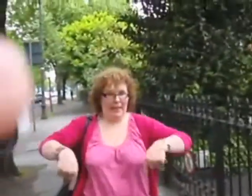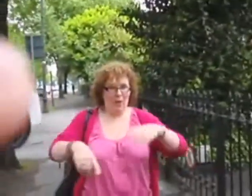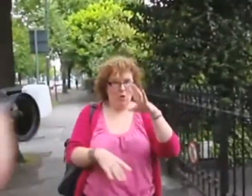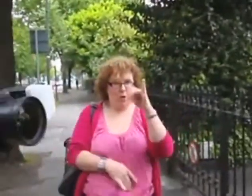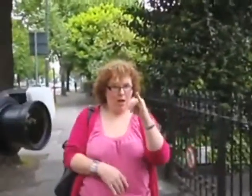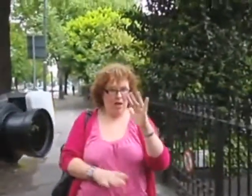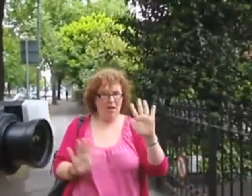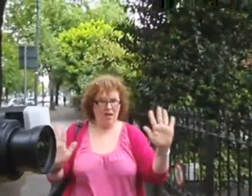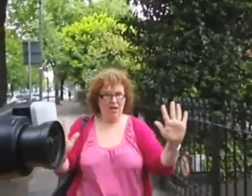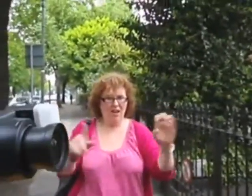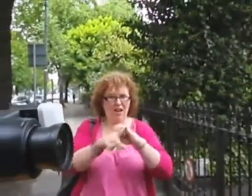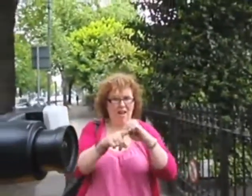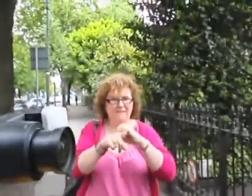No, ma.